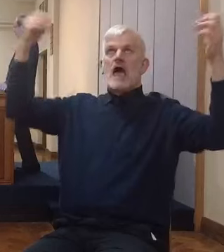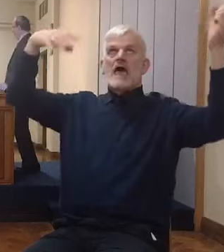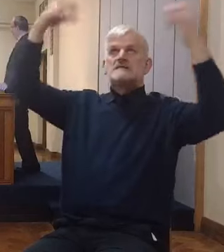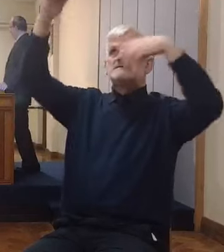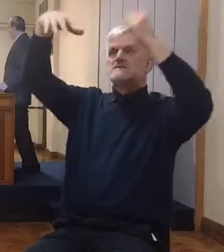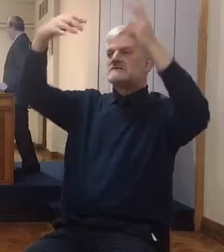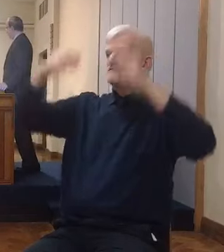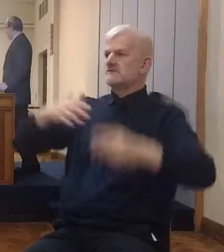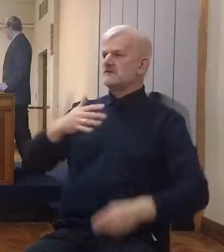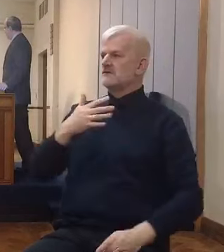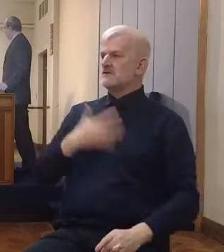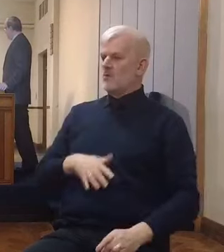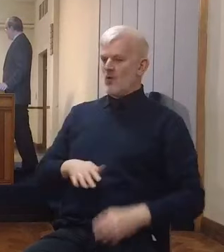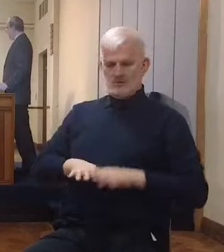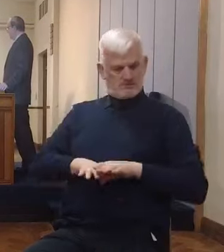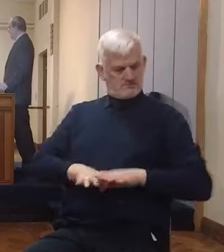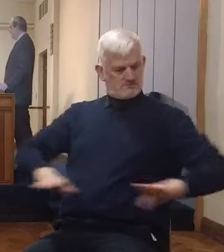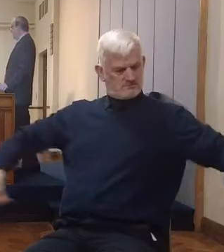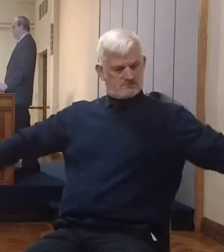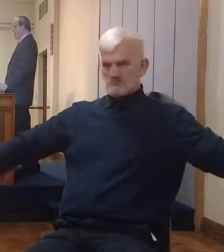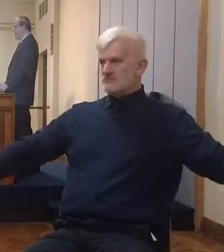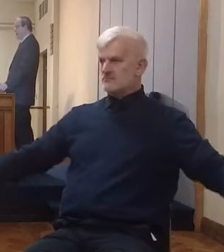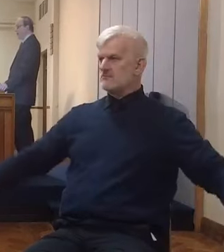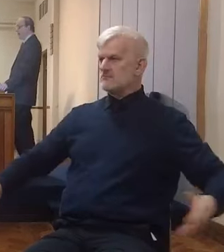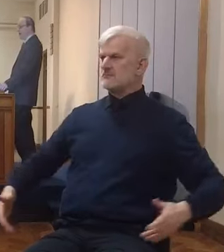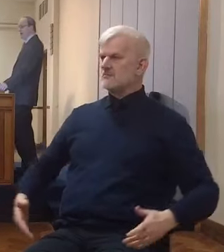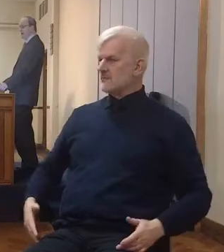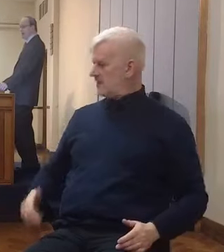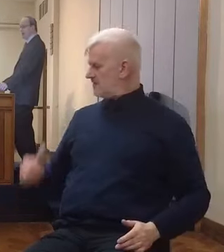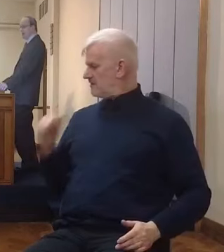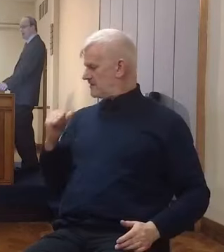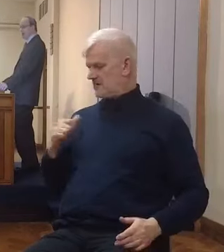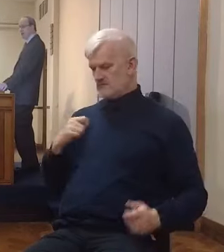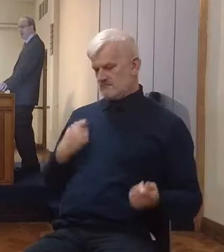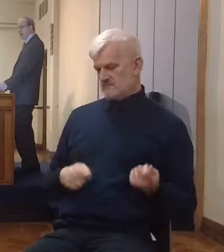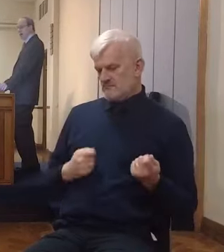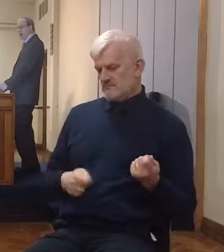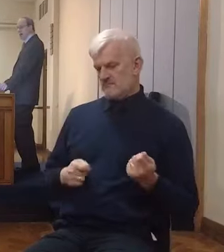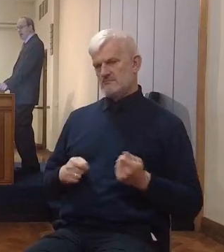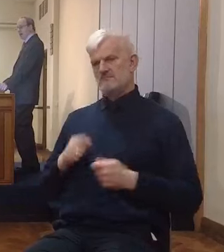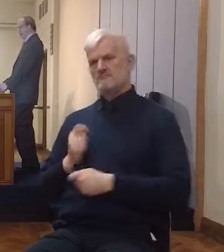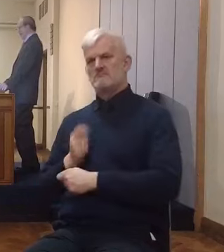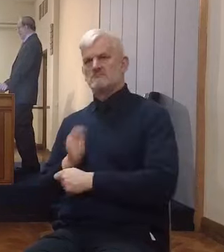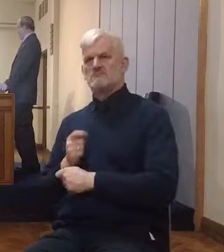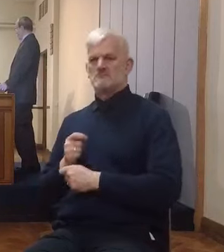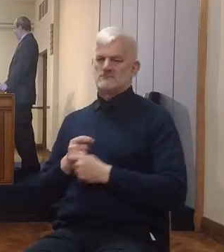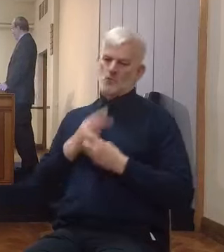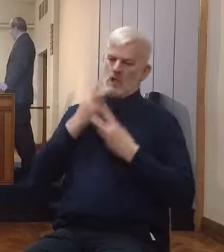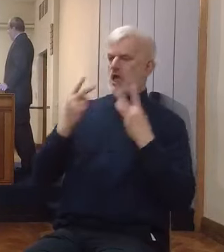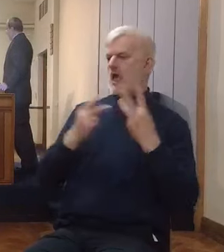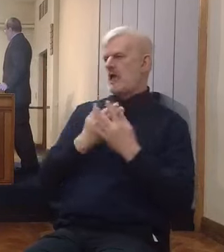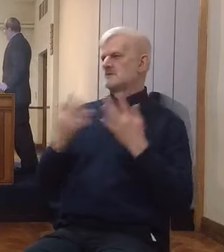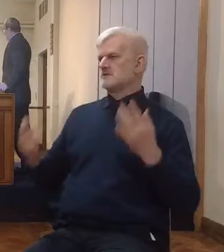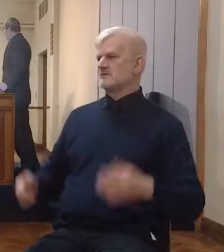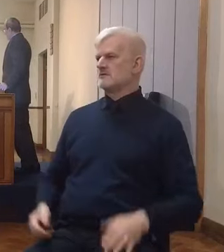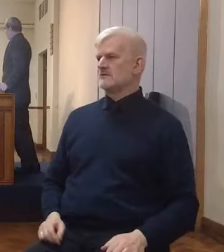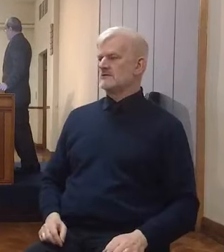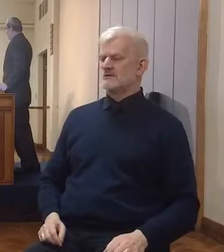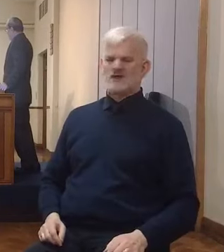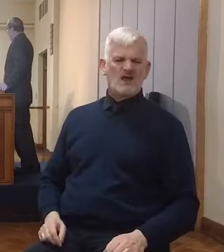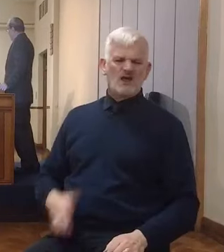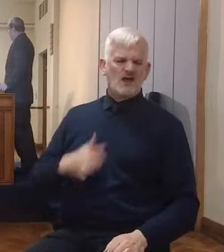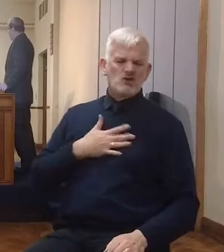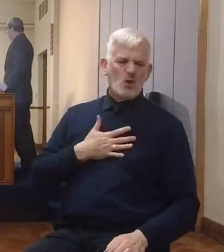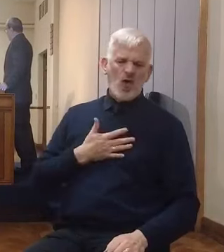race up and down the platform and assemble bands and choirs and everything else. They didn't want anything churchy. This